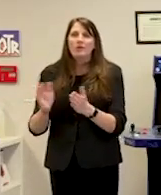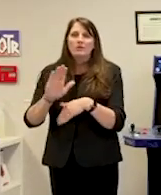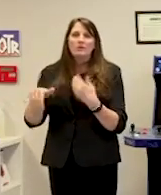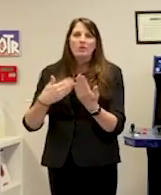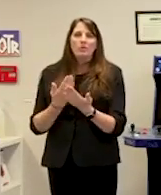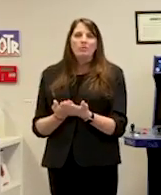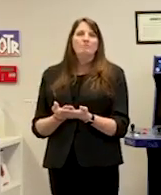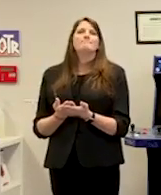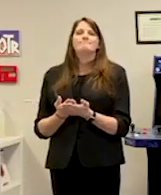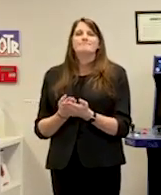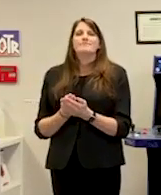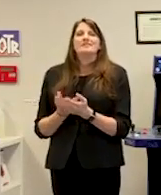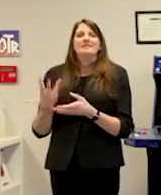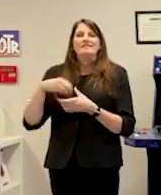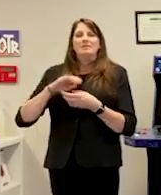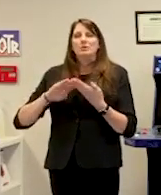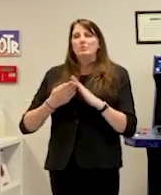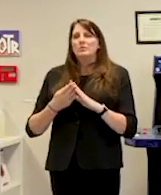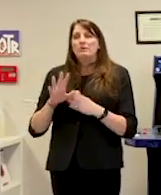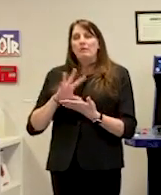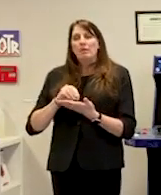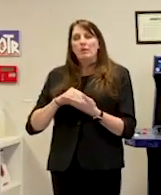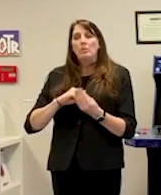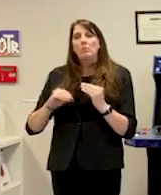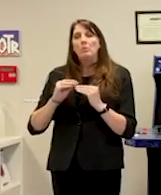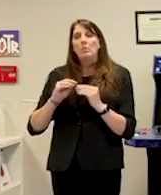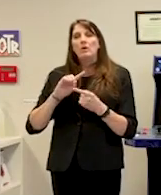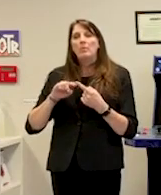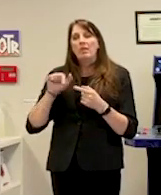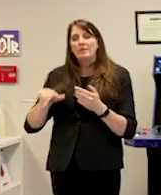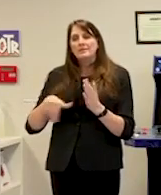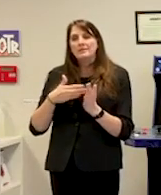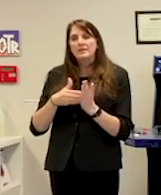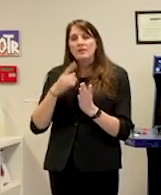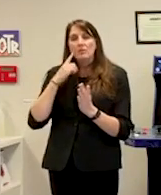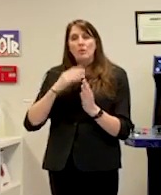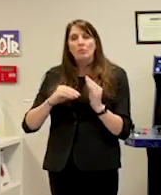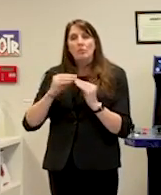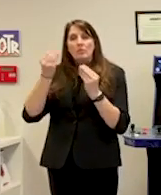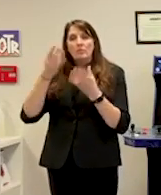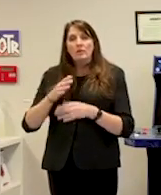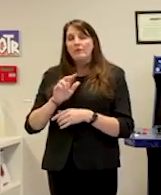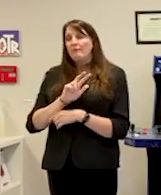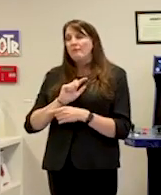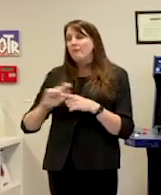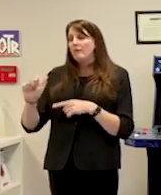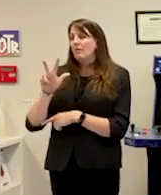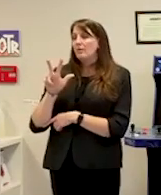community to learn more about Youth on the Rise. For more information, you can call